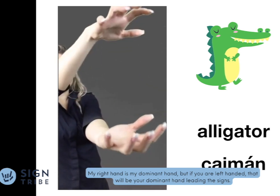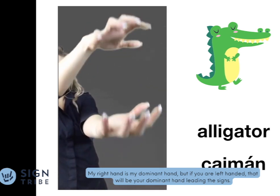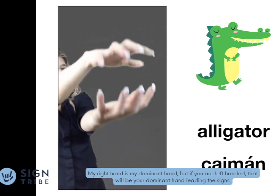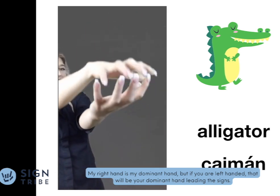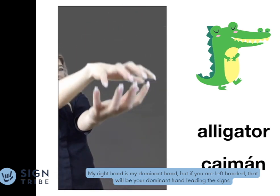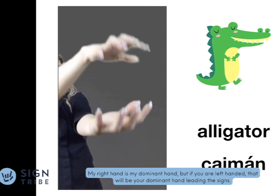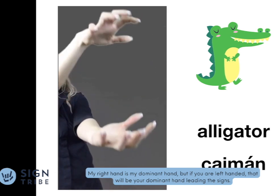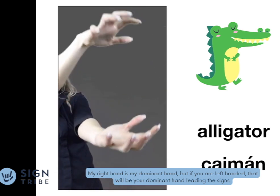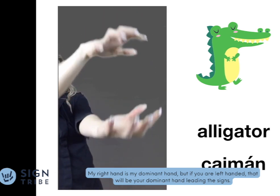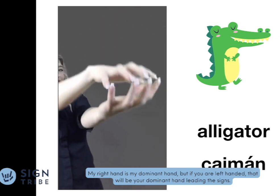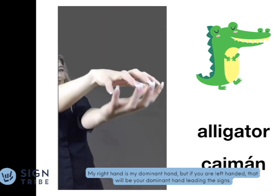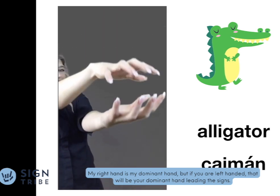Alligator.